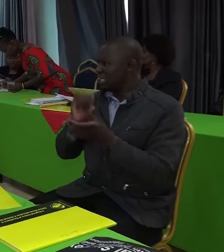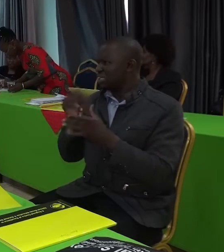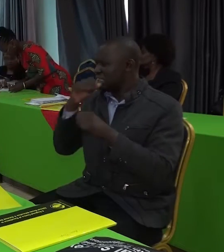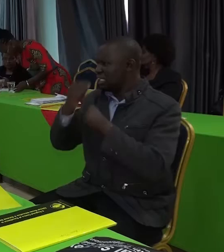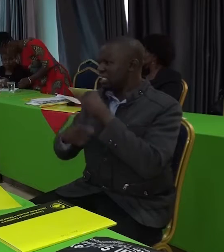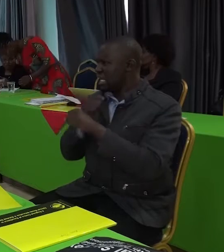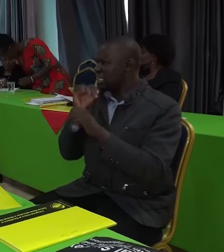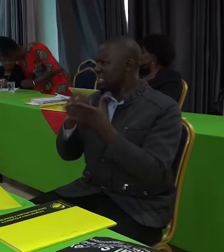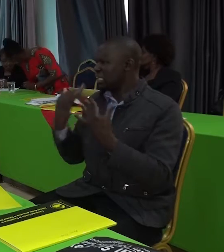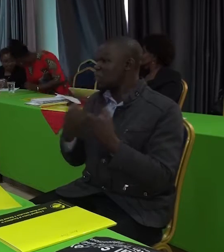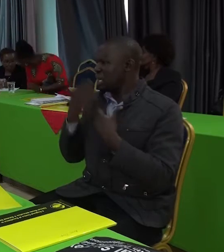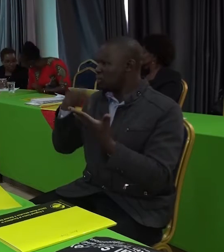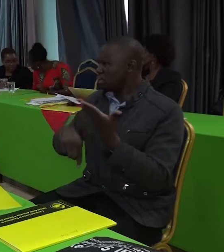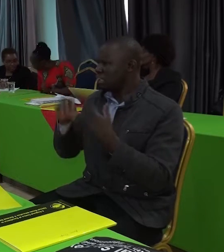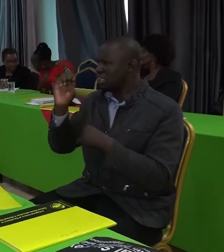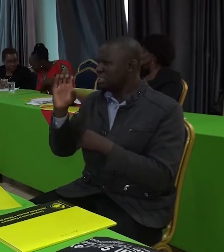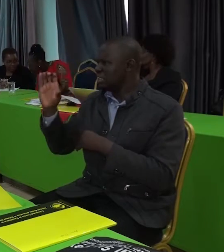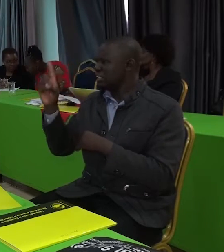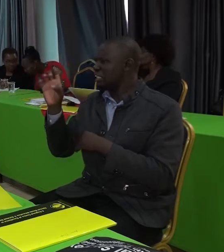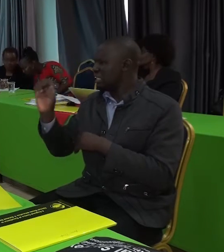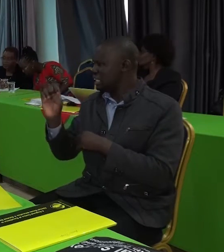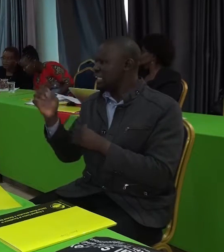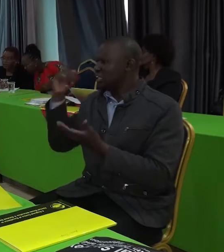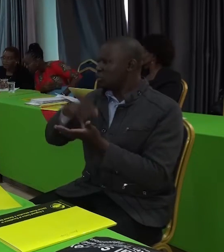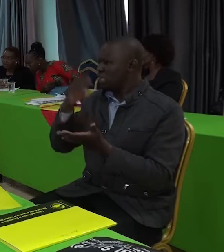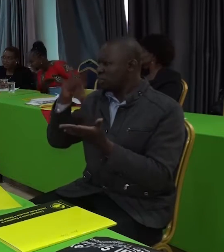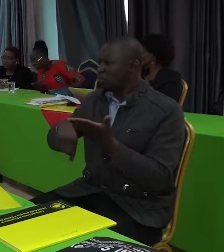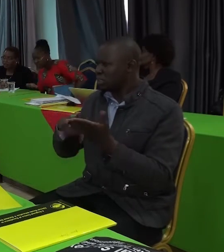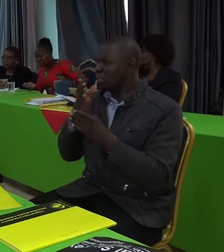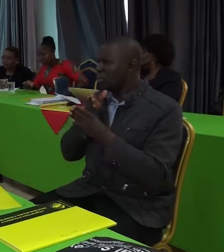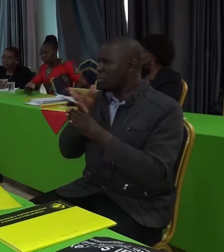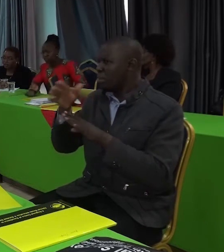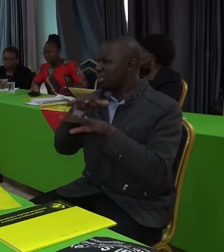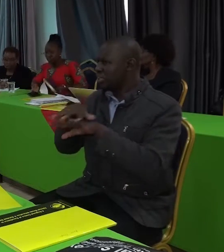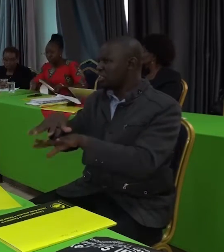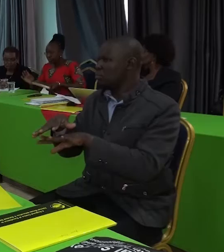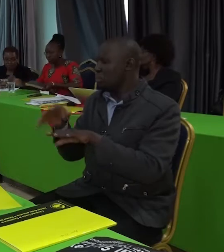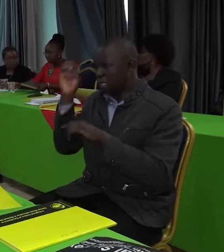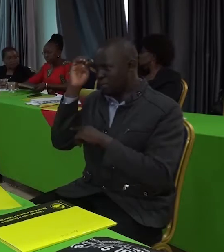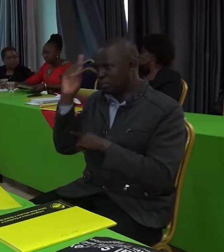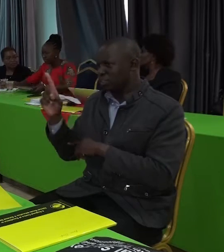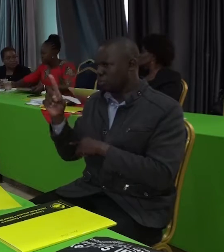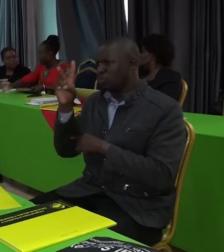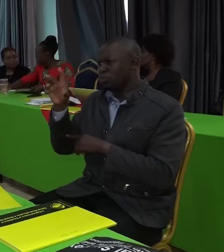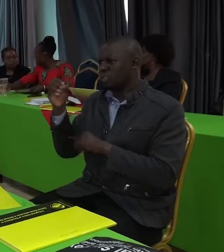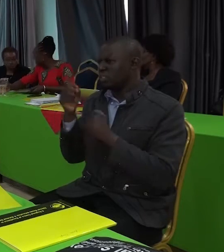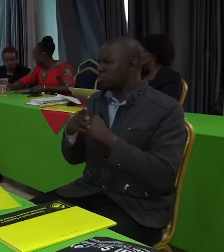Act? 20? 2013. How many years after Jomtien?